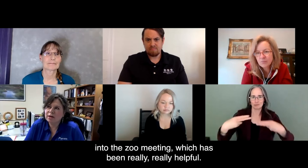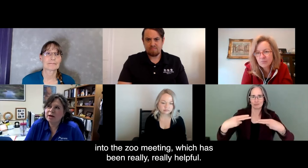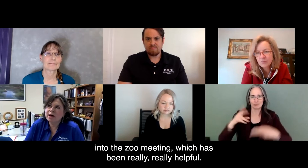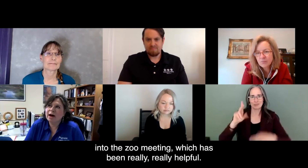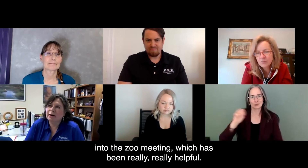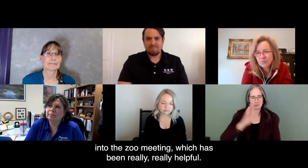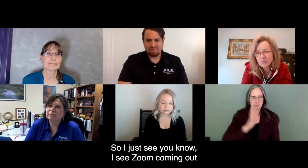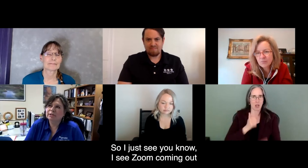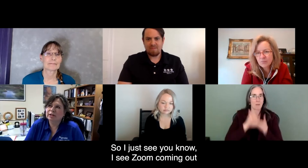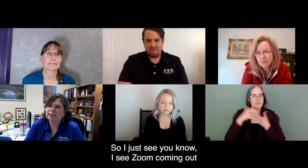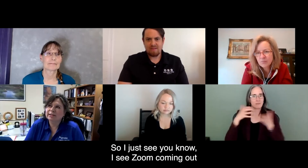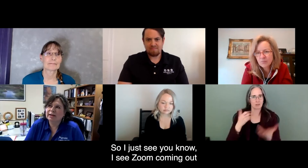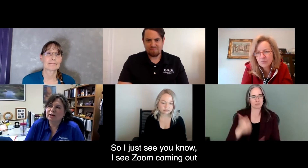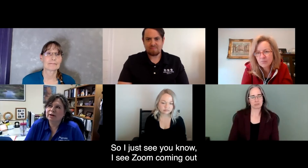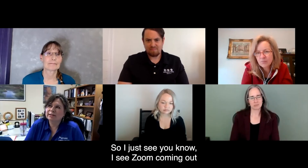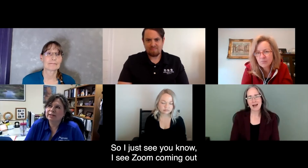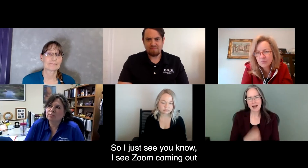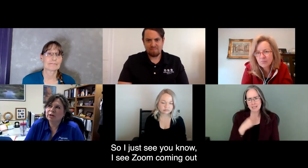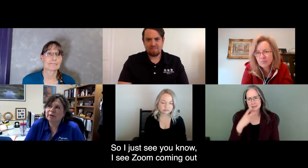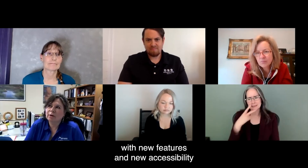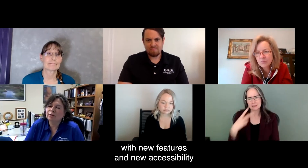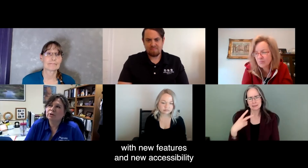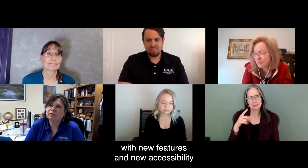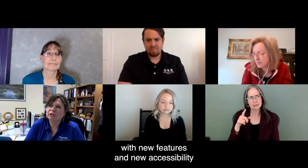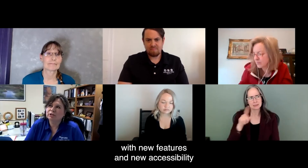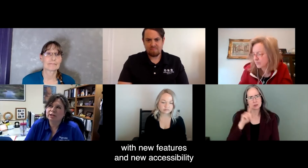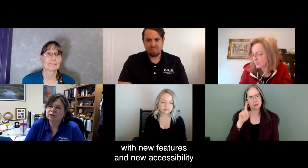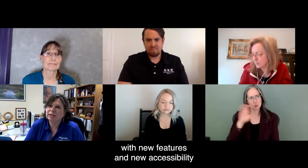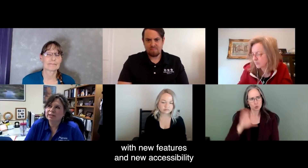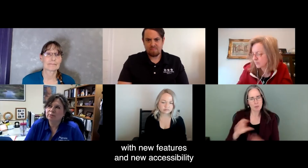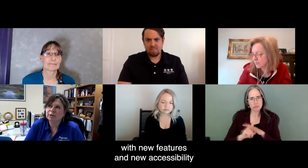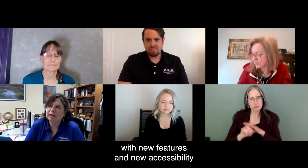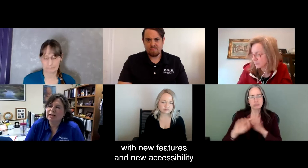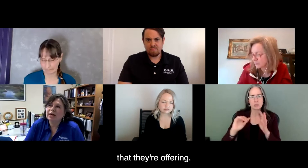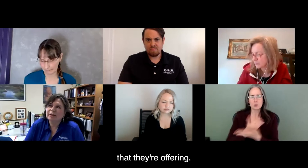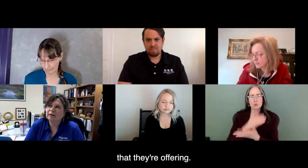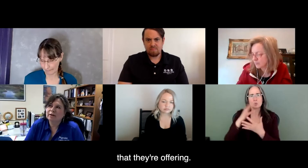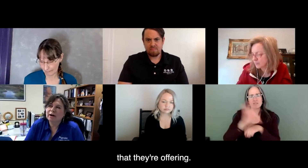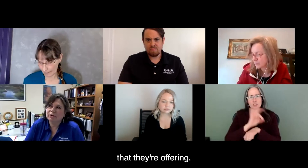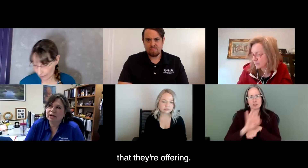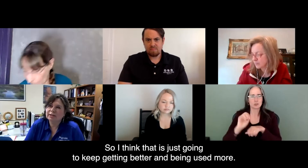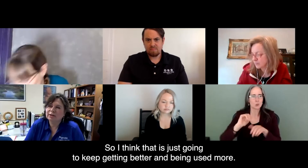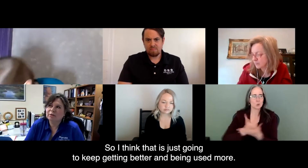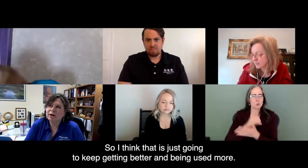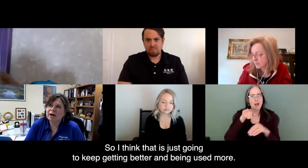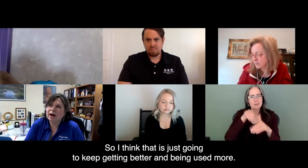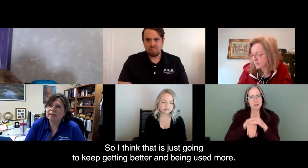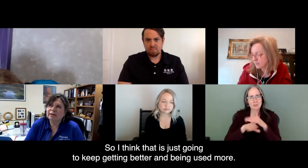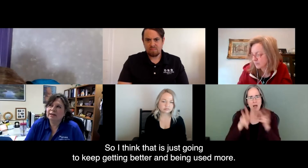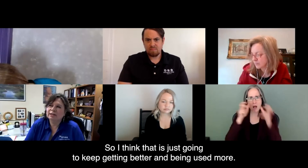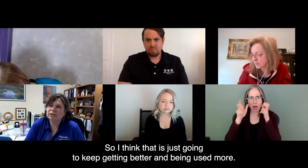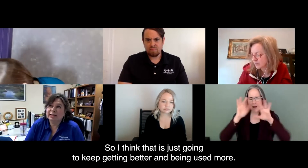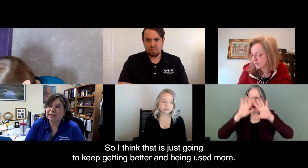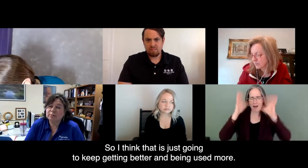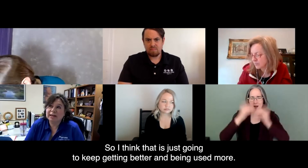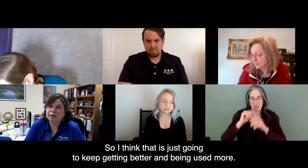helpful. So I just see, I see Zoom coming out with new features and new accessibility that they're offering. So I think